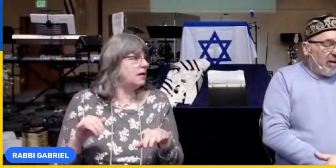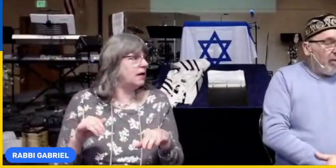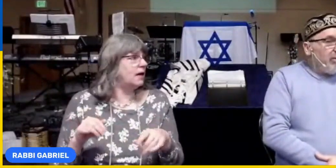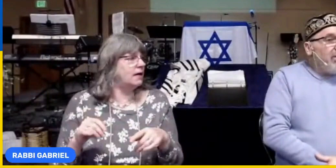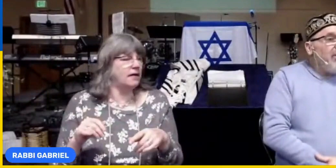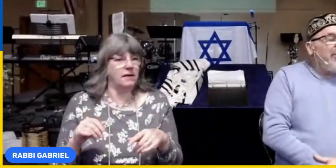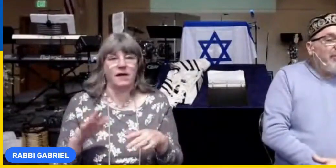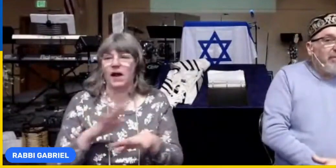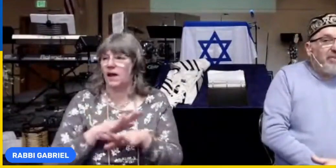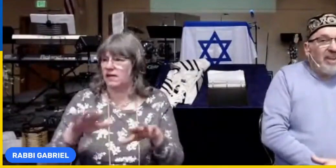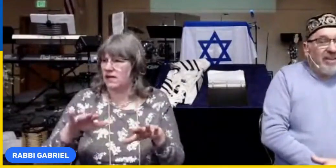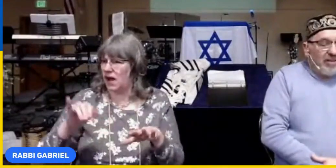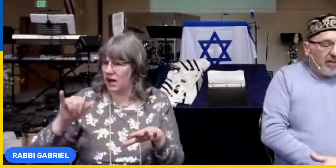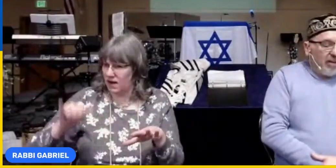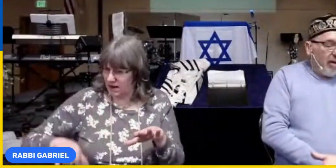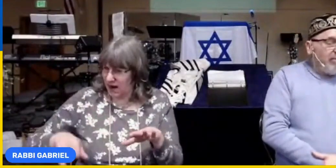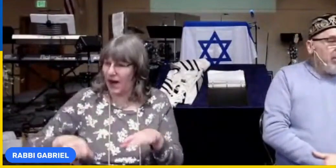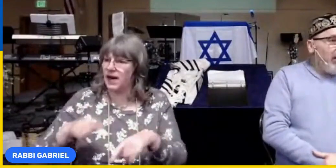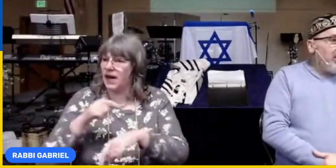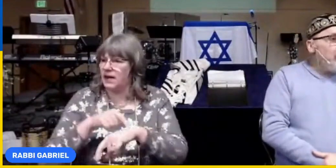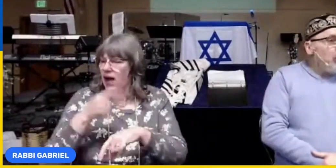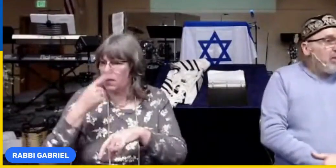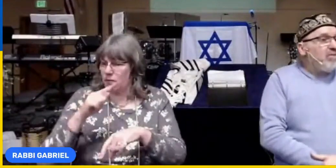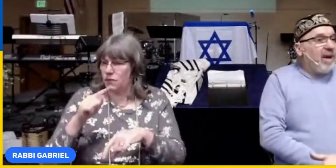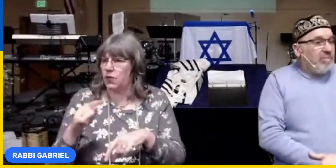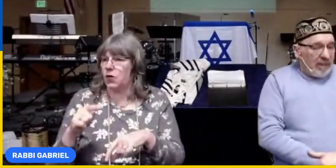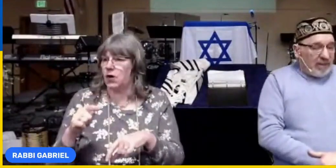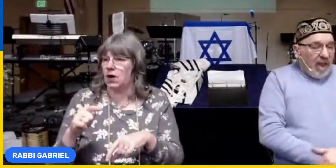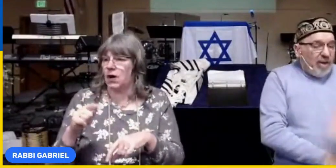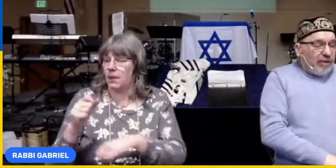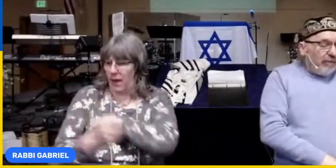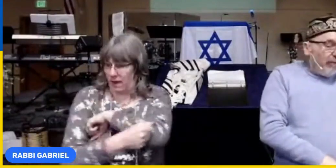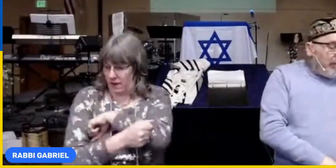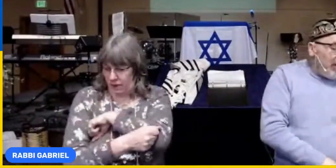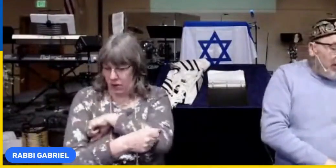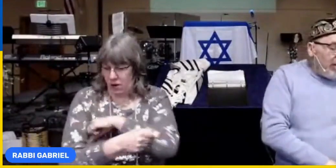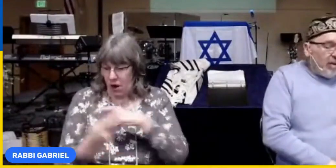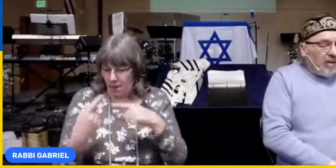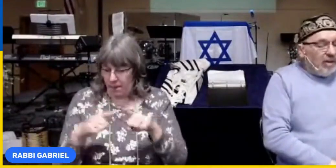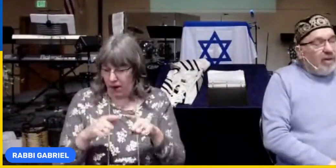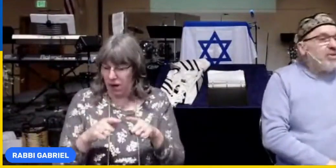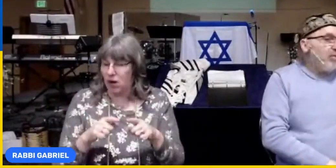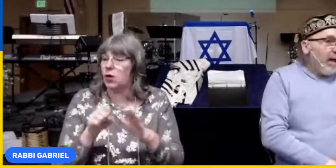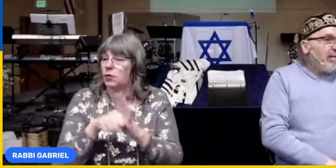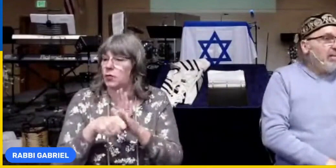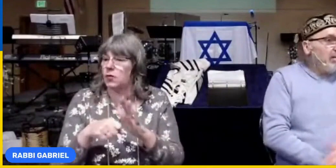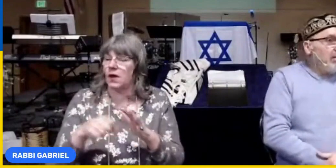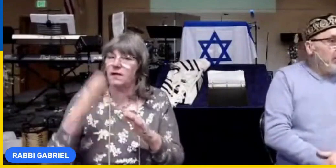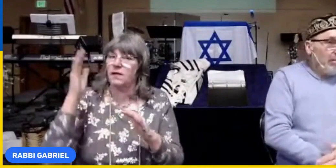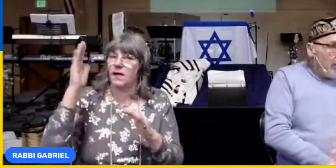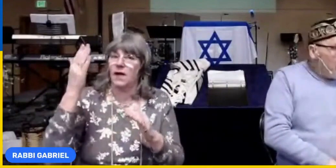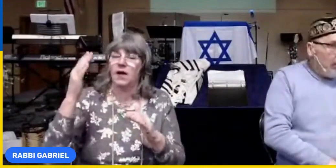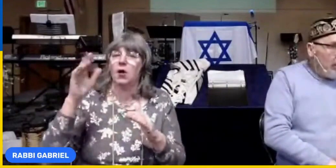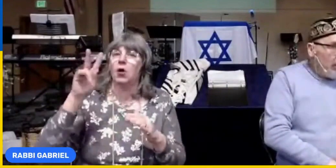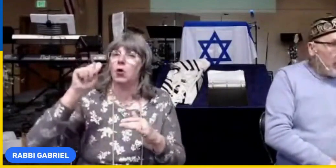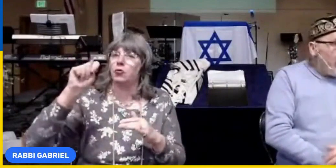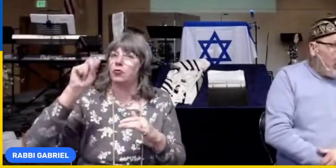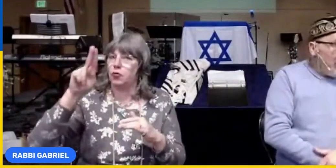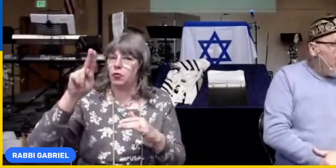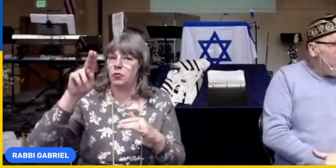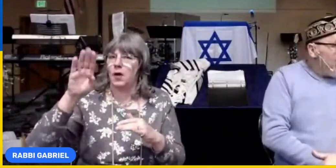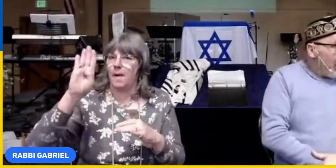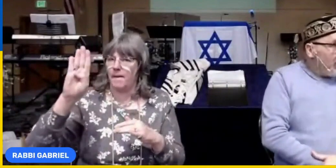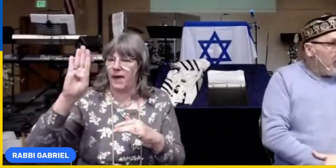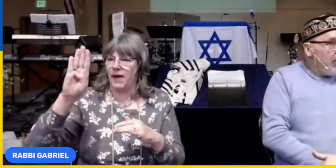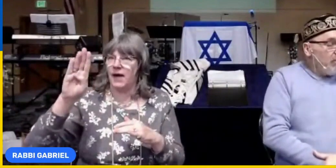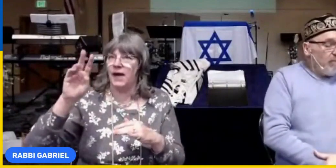Shvat on the 15th of Shvat. To be Shvat means 15th of Shvat. That's